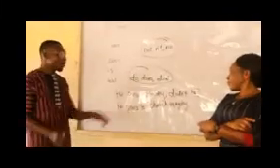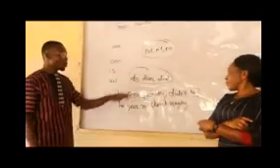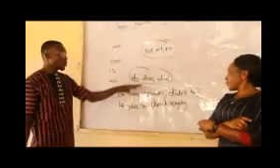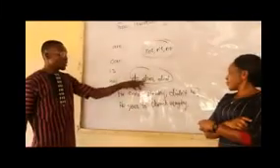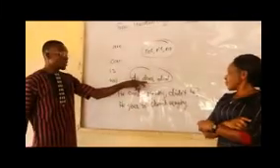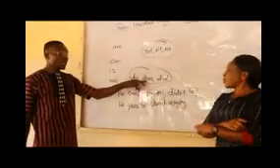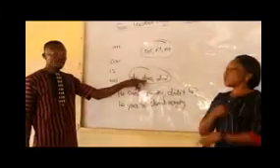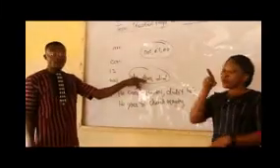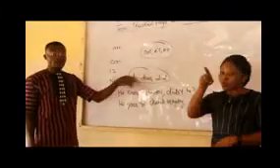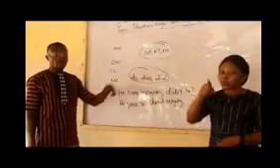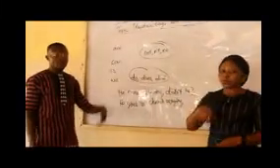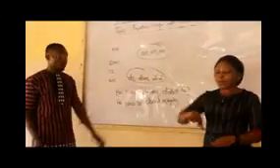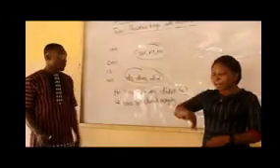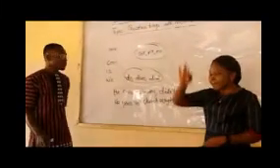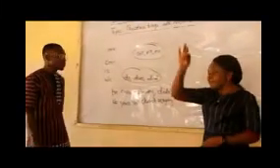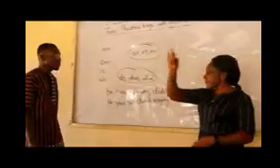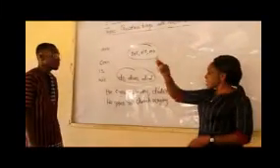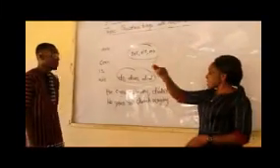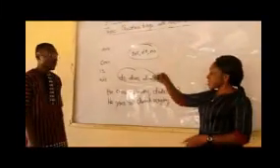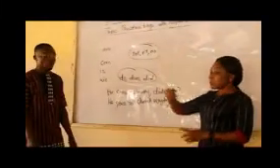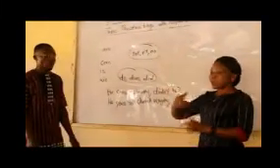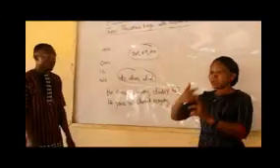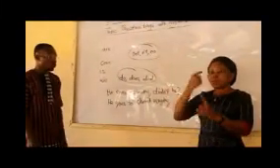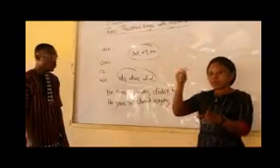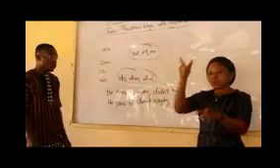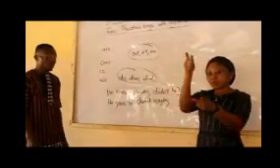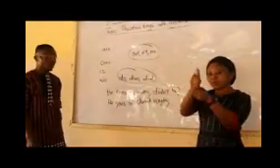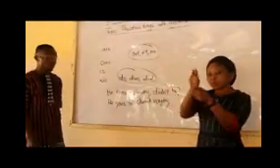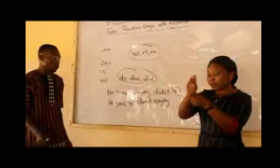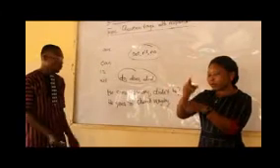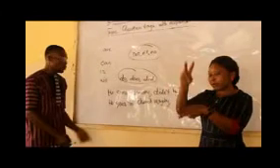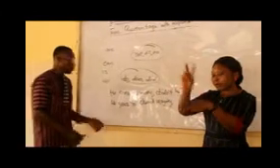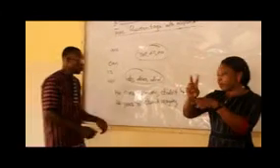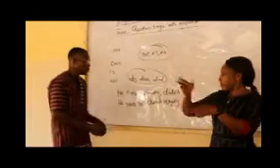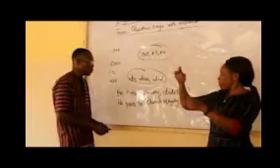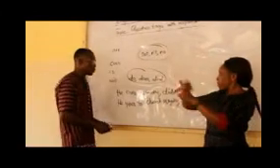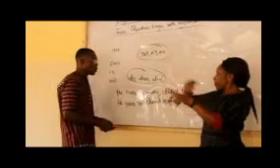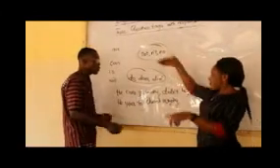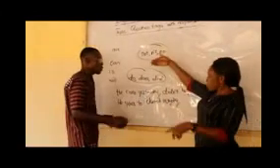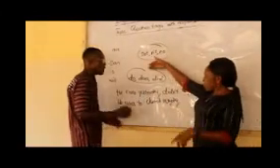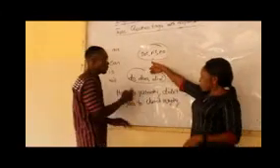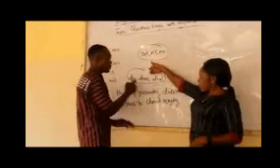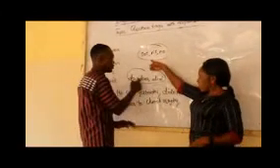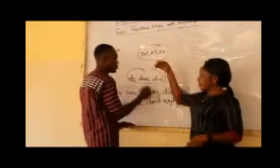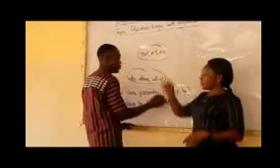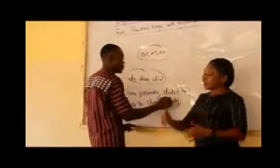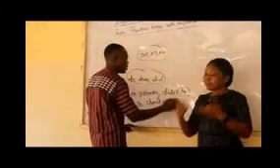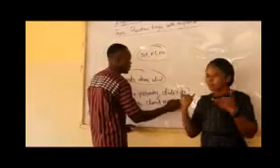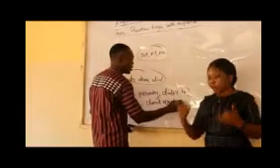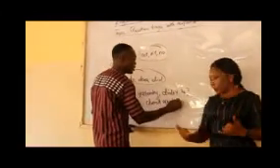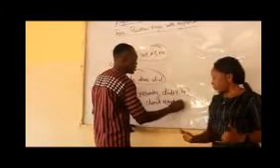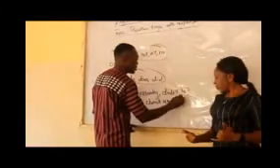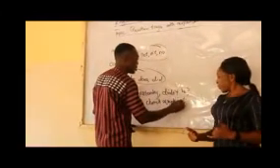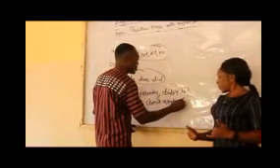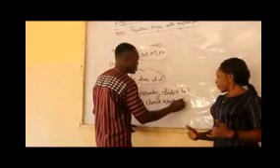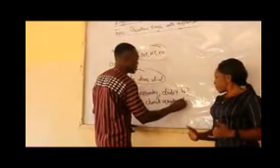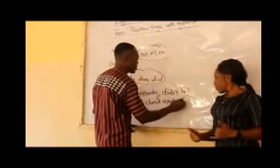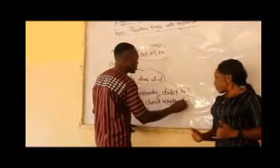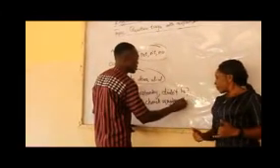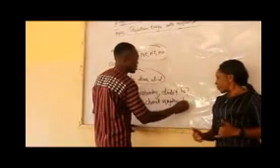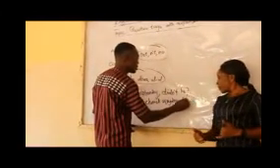the appropriate tense from the verb to do. So what we have should be